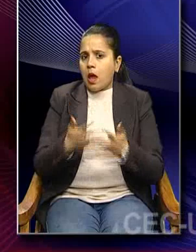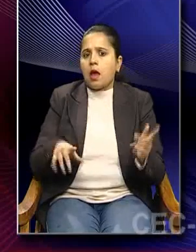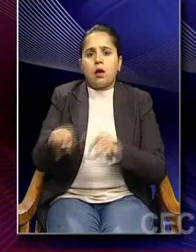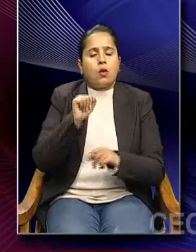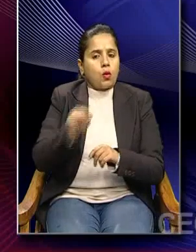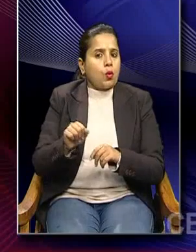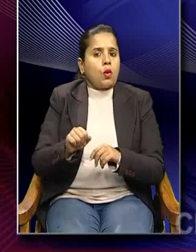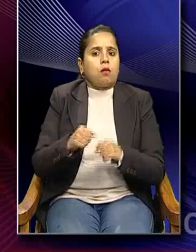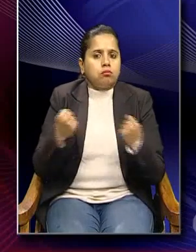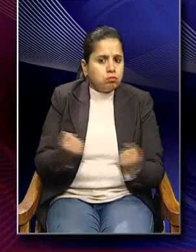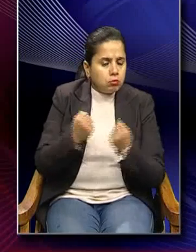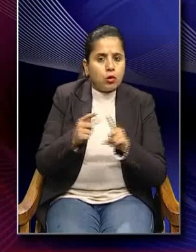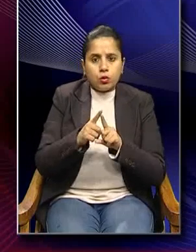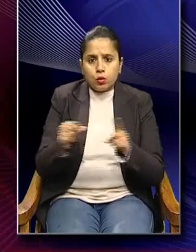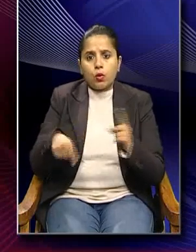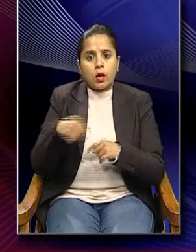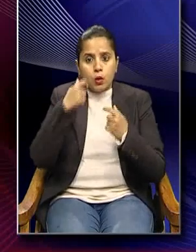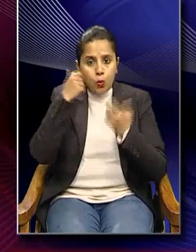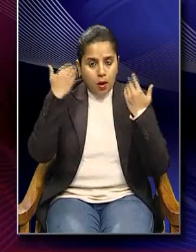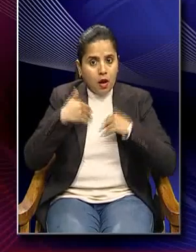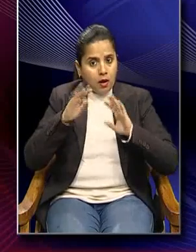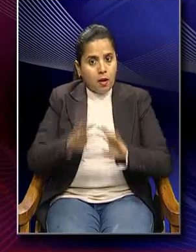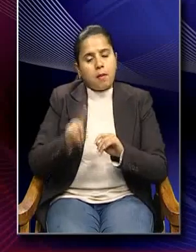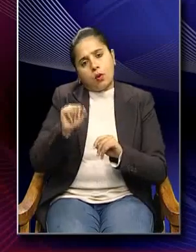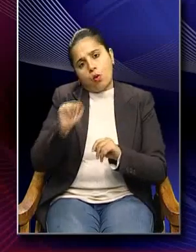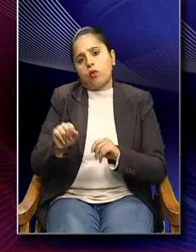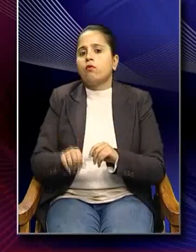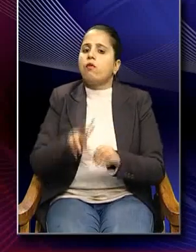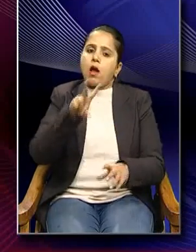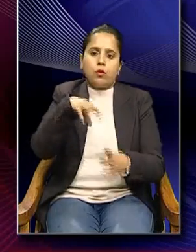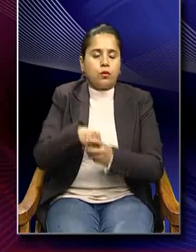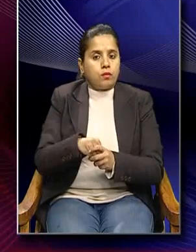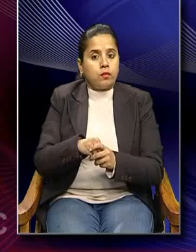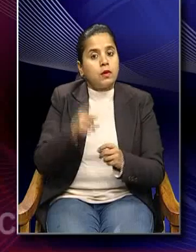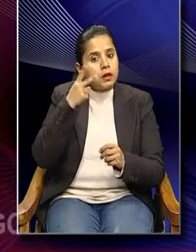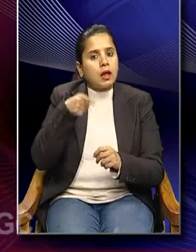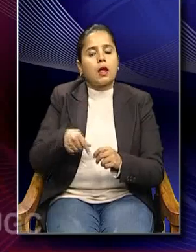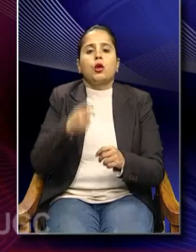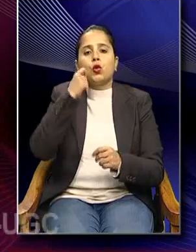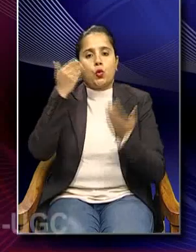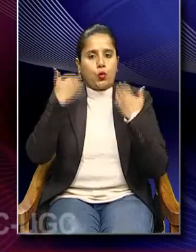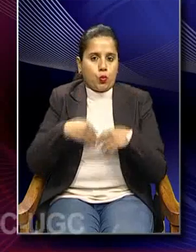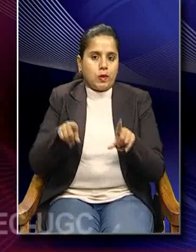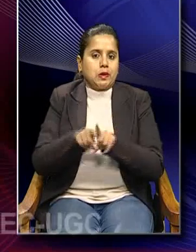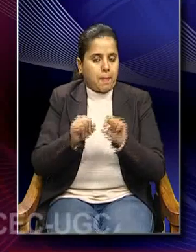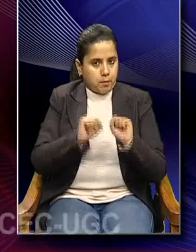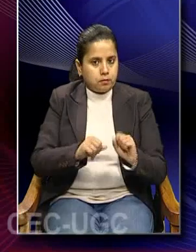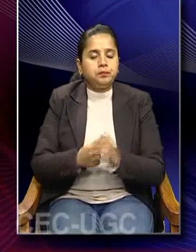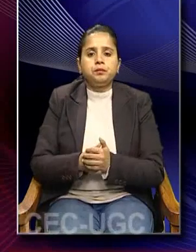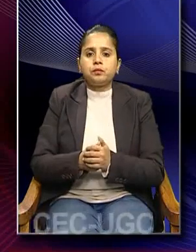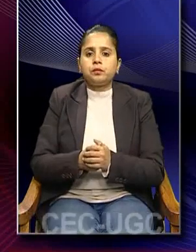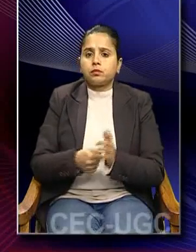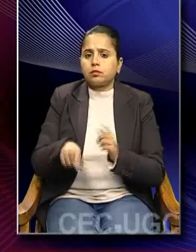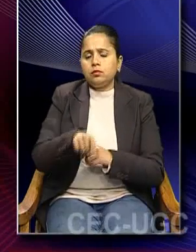deed or action performed by the human species. So this is regarding human species. It is